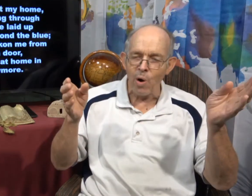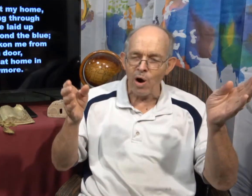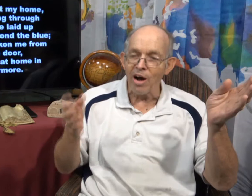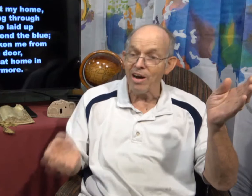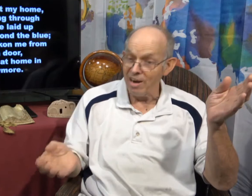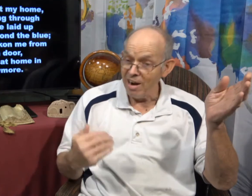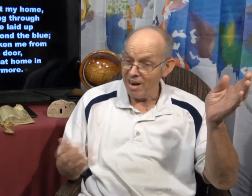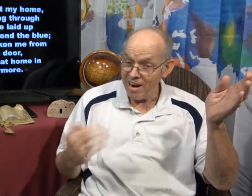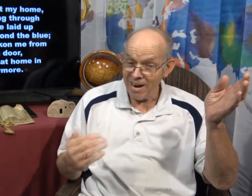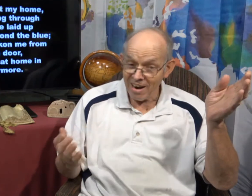door,